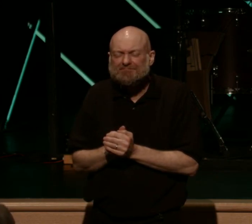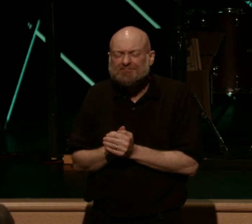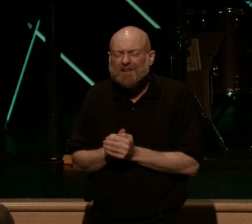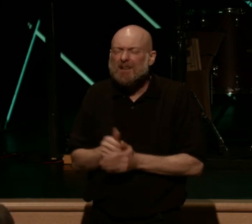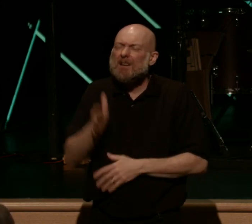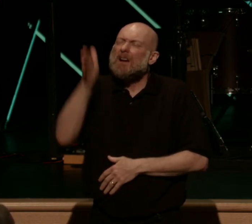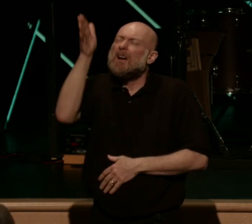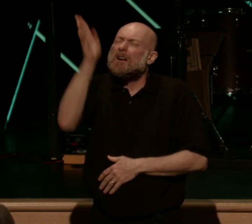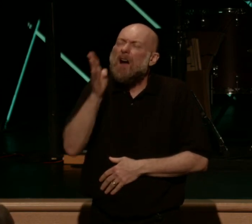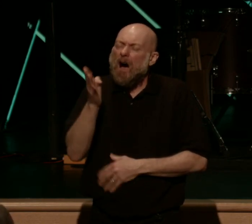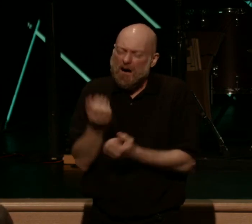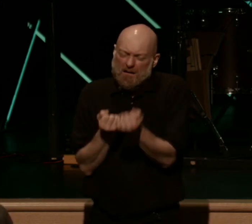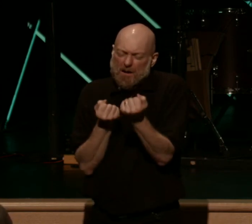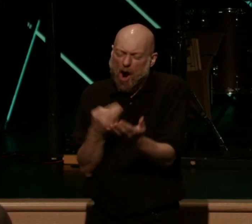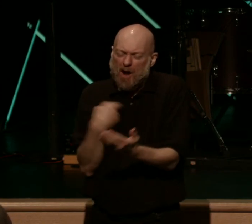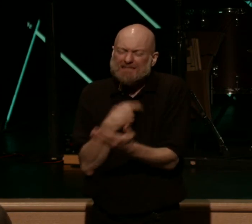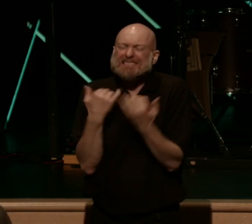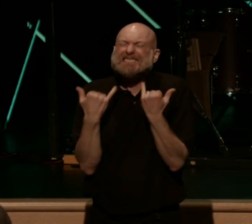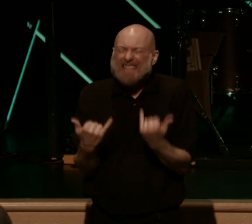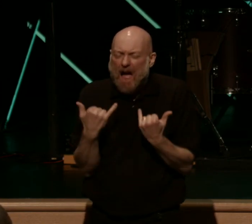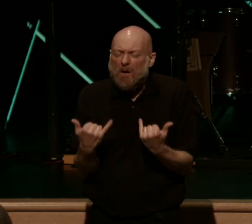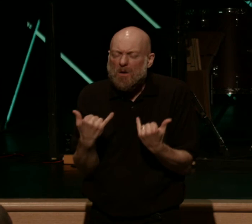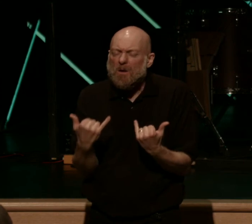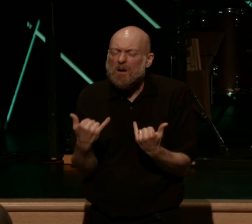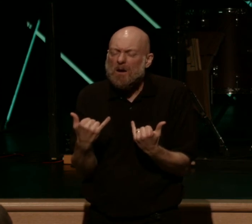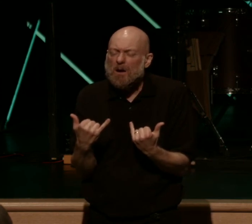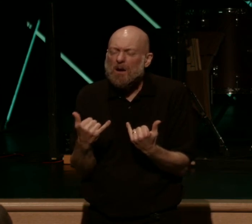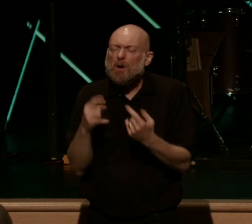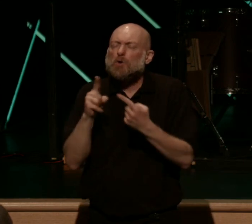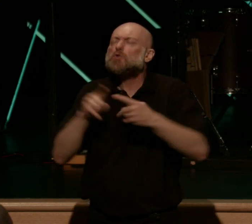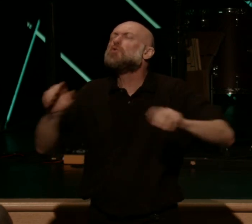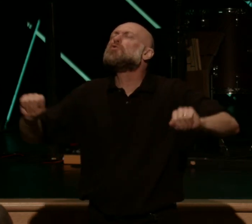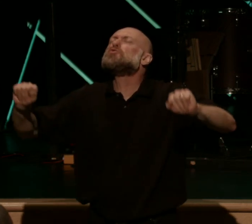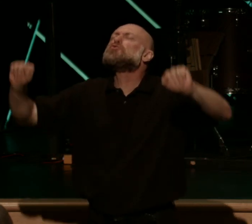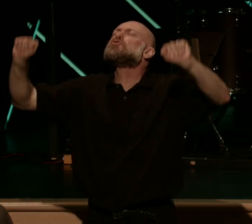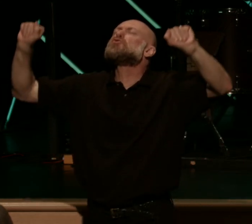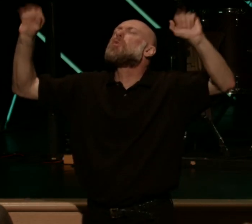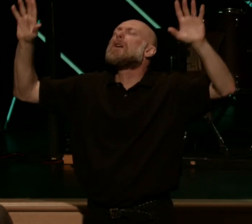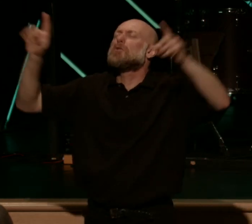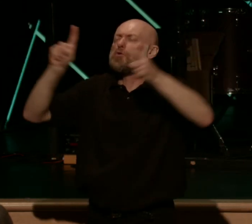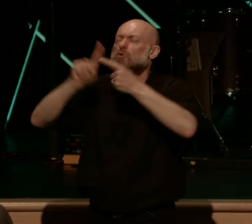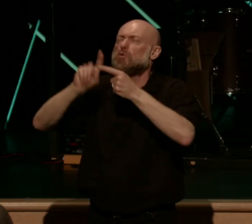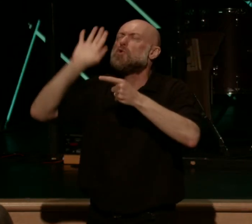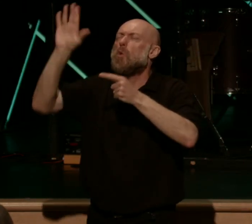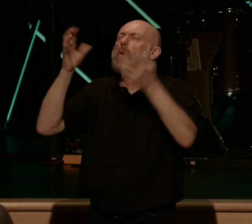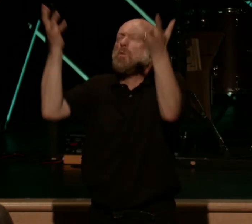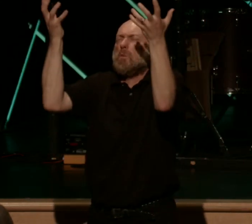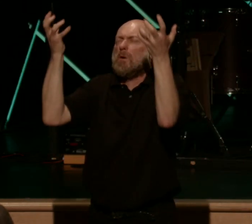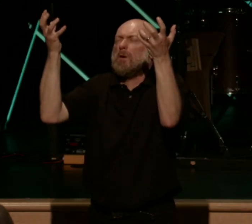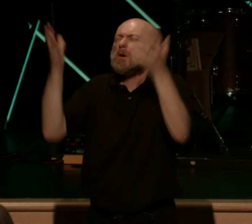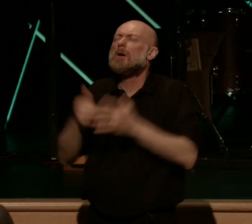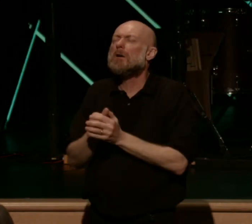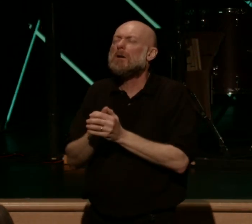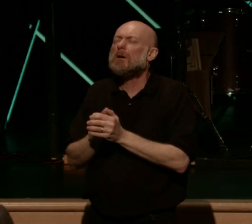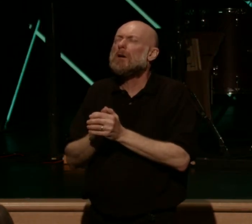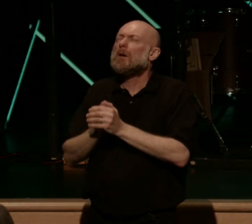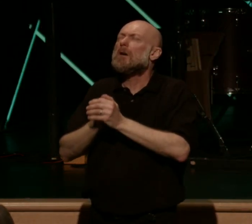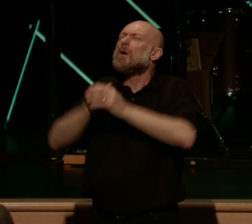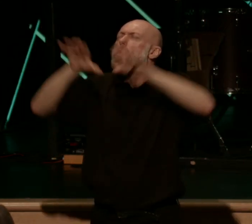God, would you cause us now to surrender to your will? Would you